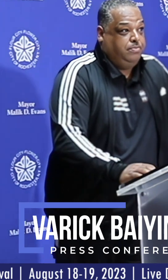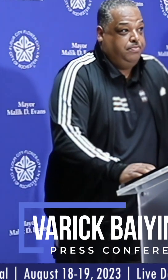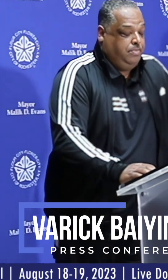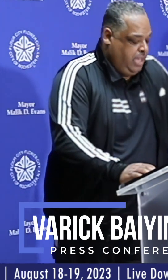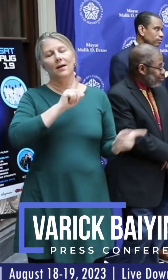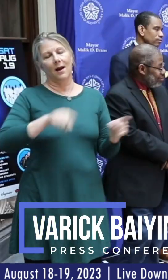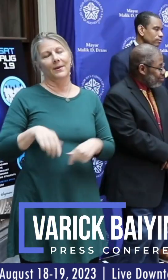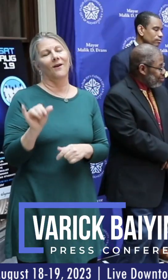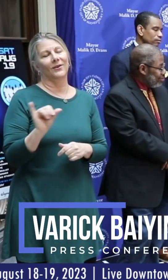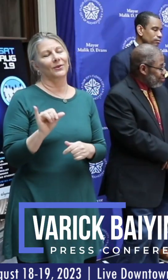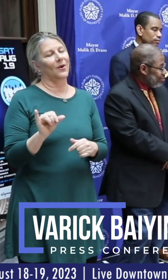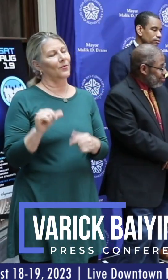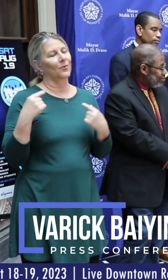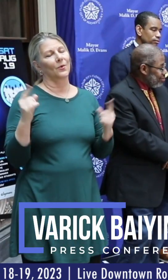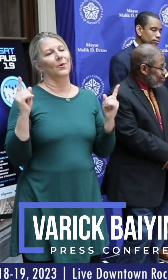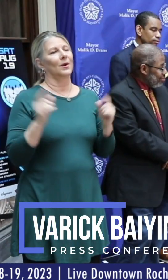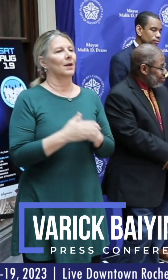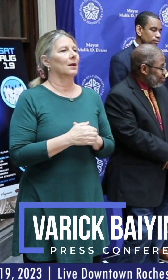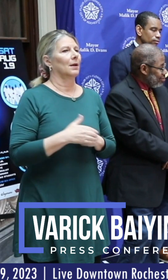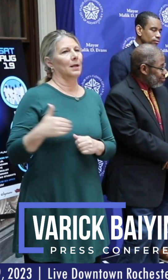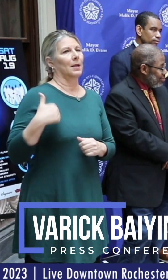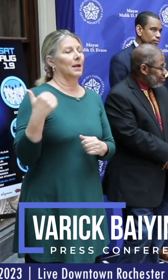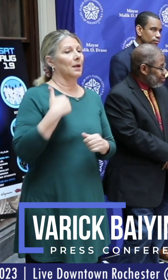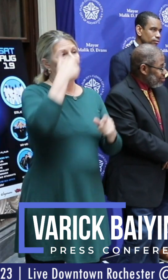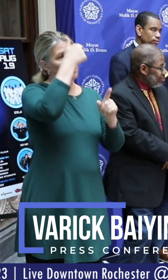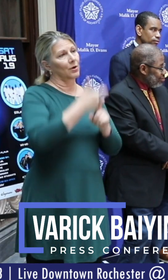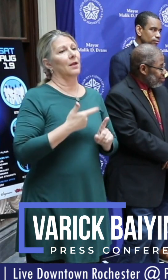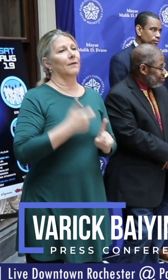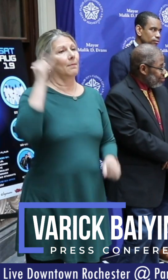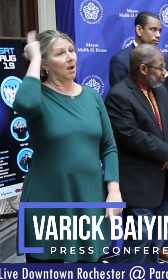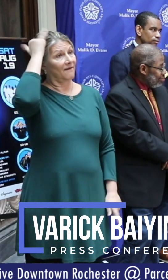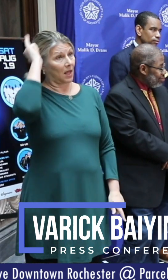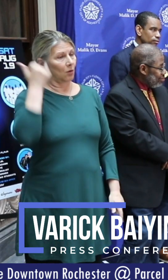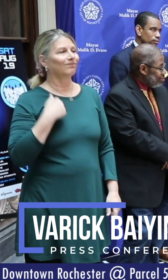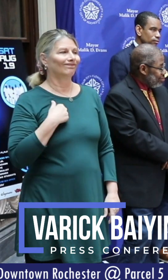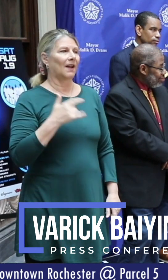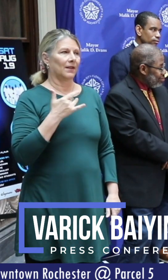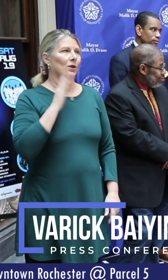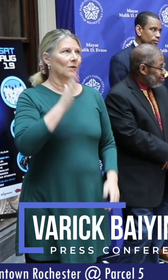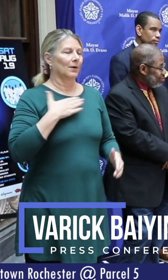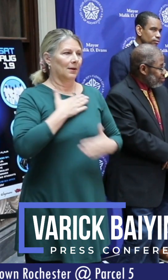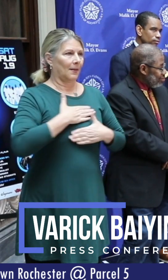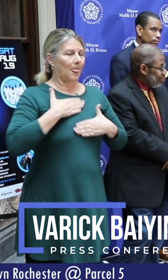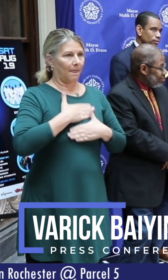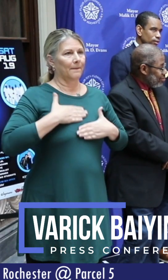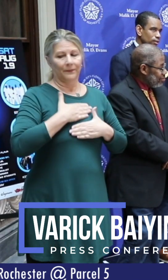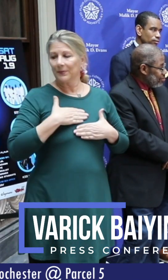well. And then young brother from Buffalo, who I think everybody will definitely enjoy, is Rob